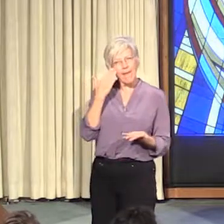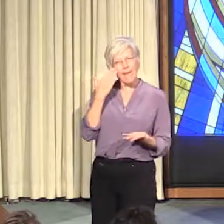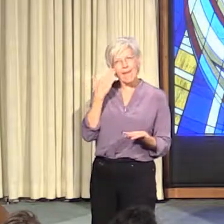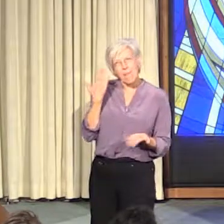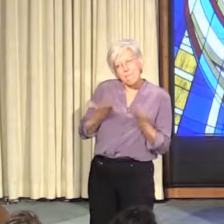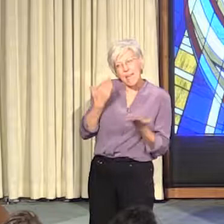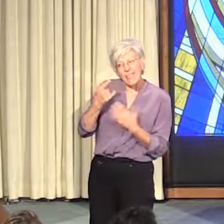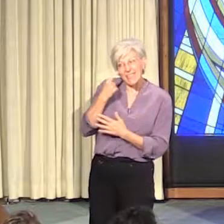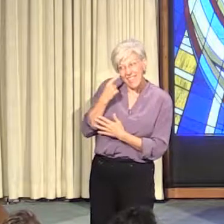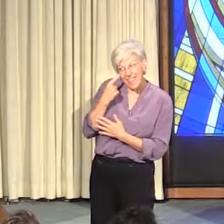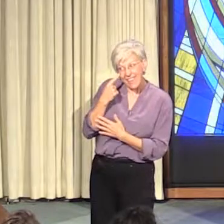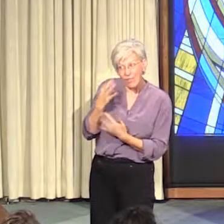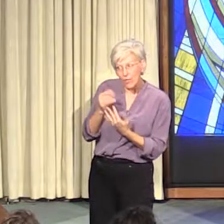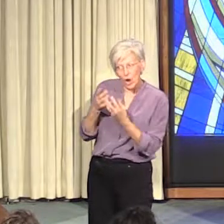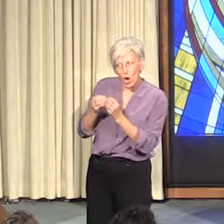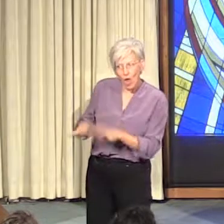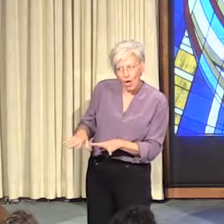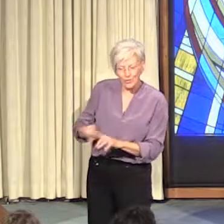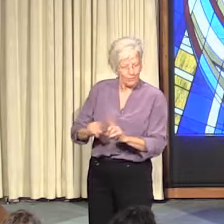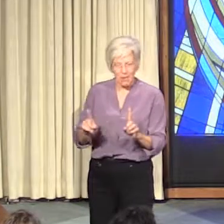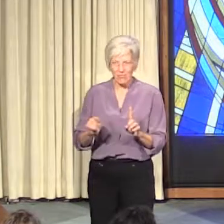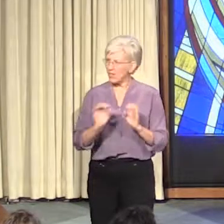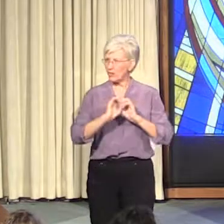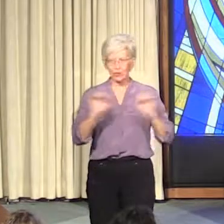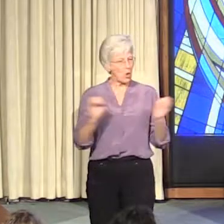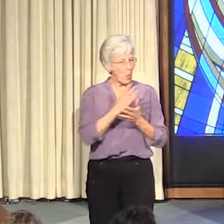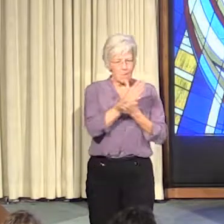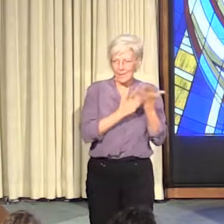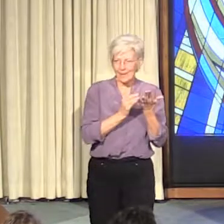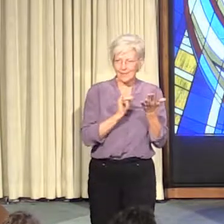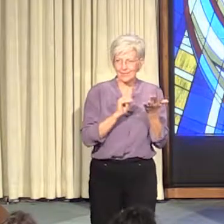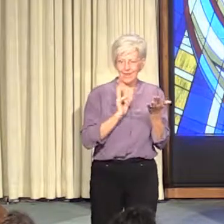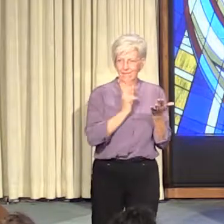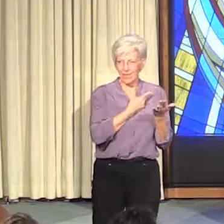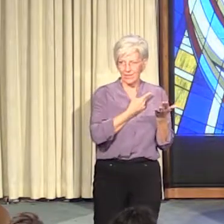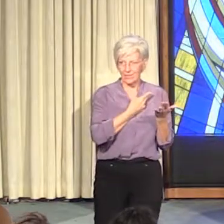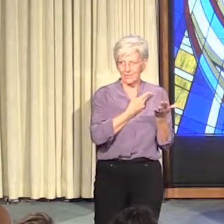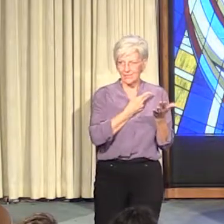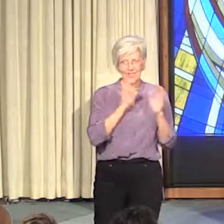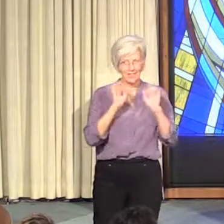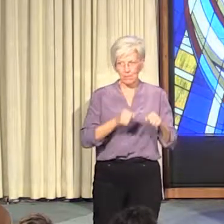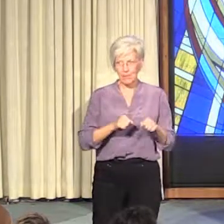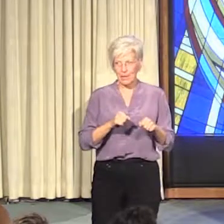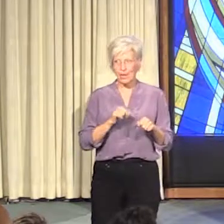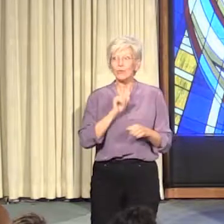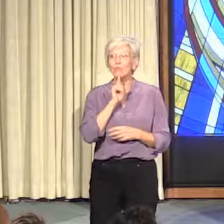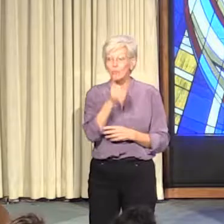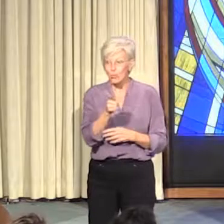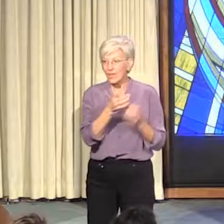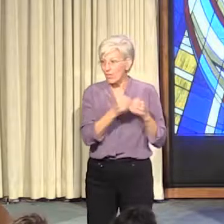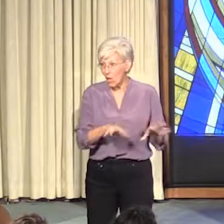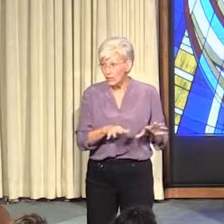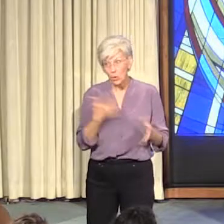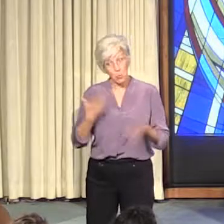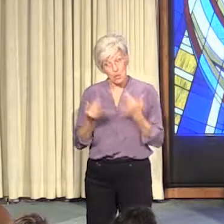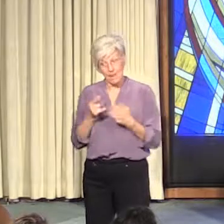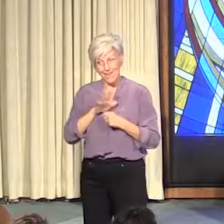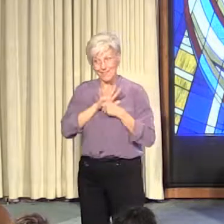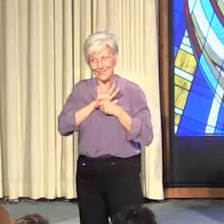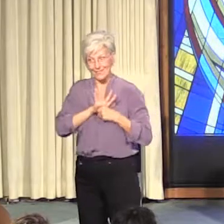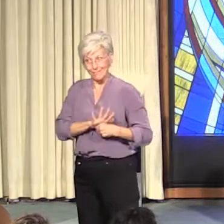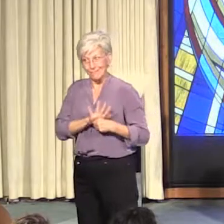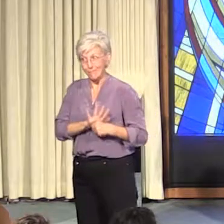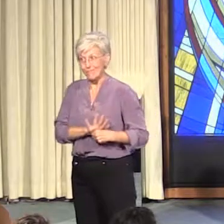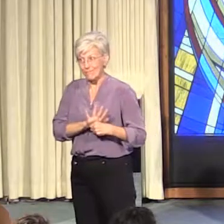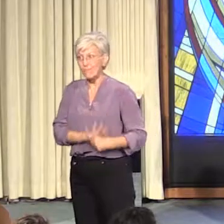us, but no piece of us can ever be completely and truly lost. We may have buried some things very,